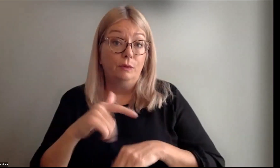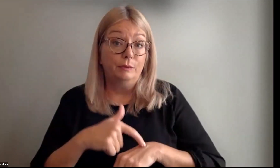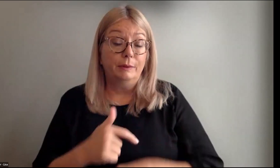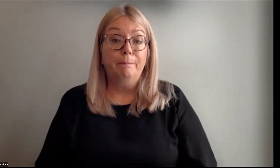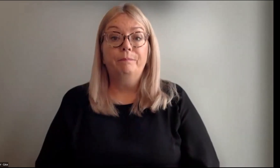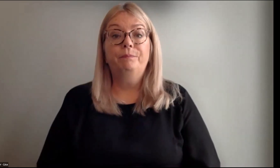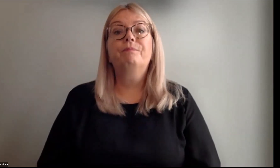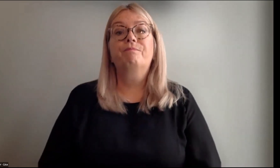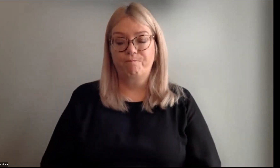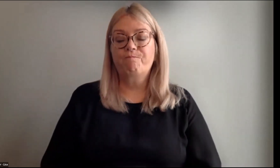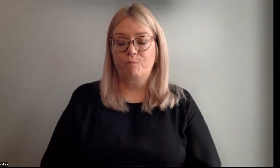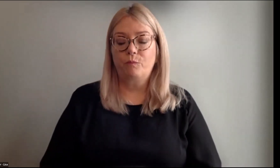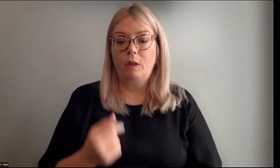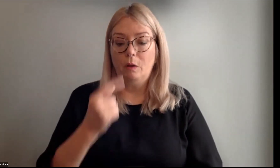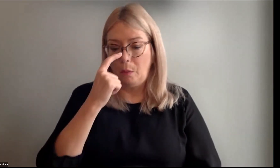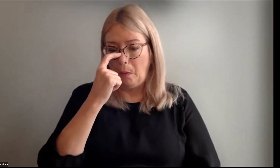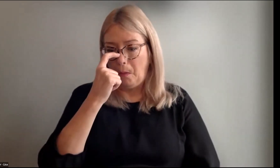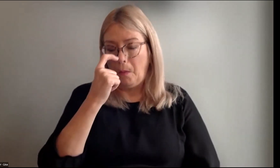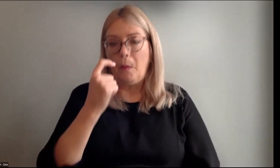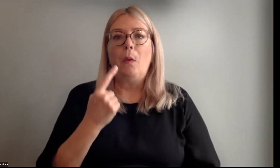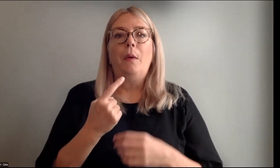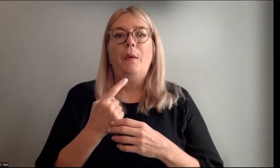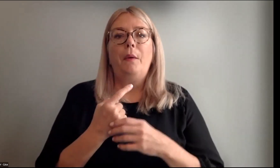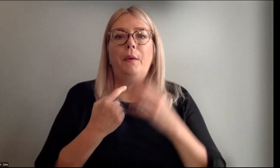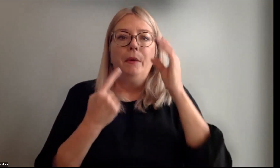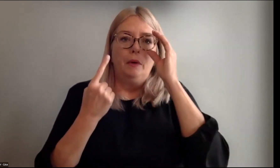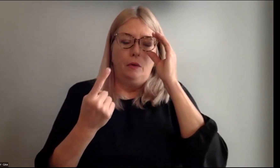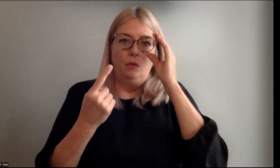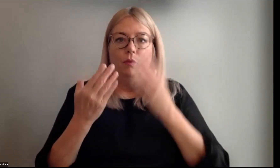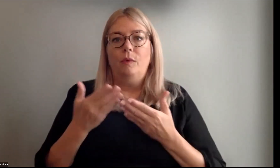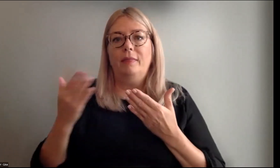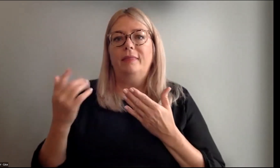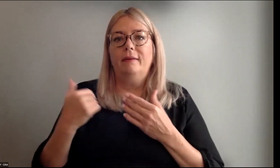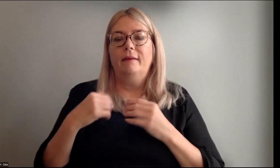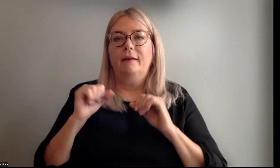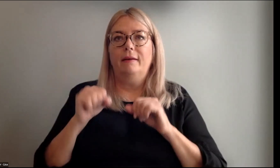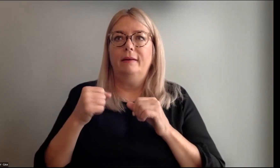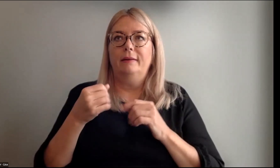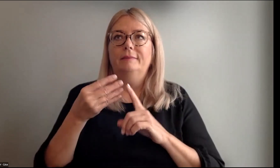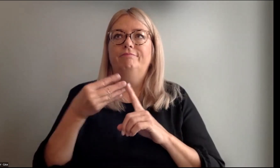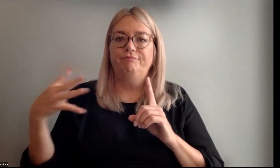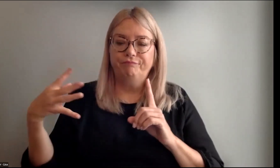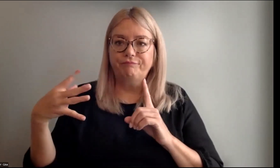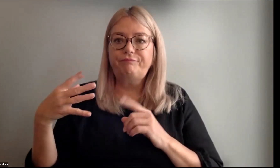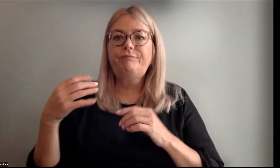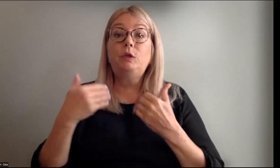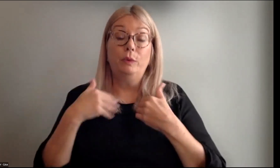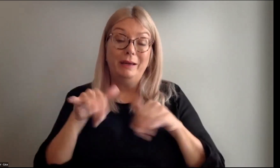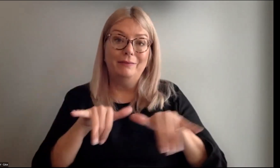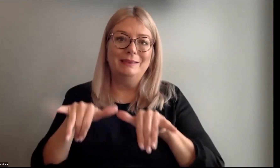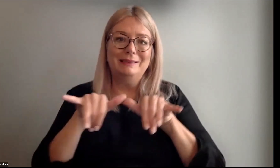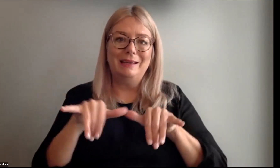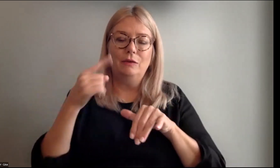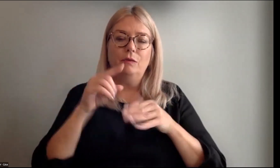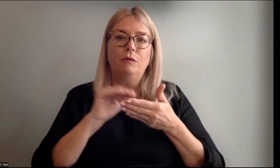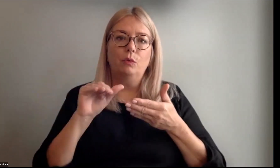And one thing I should, I could bring up too, so although we have the standard for the waiver, if someone doesn't meet the waiver